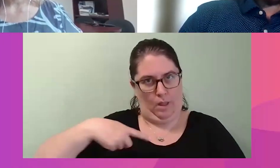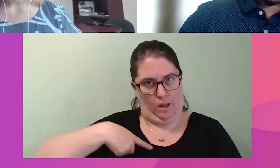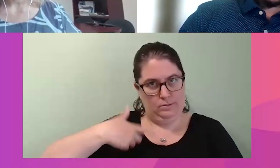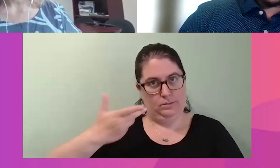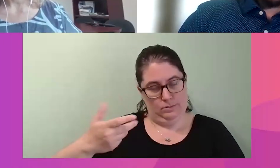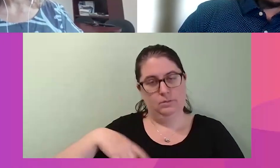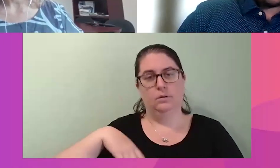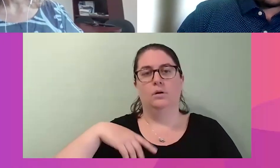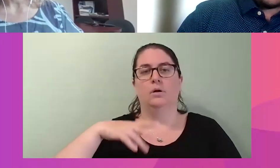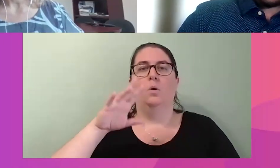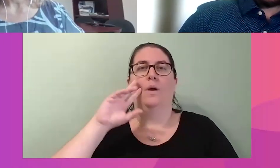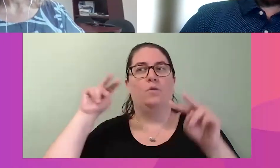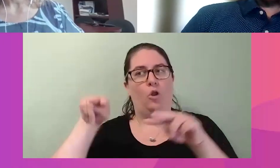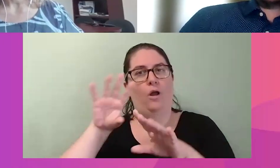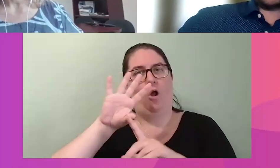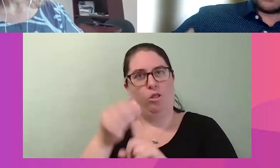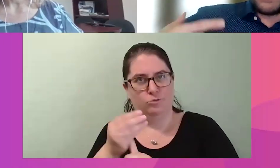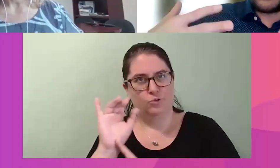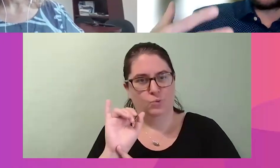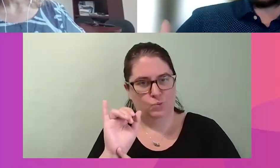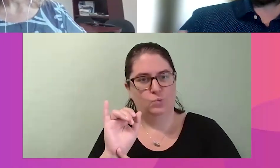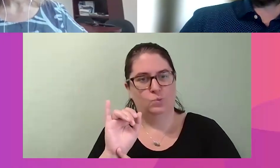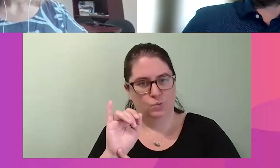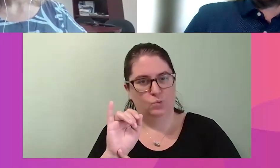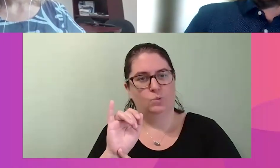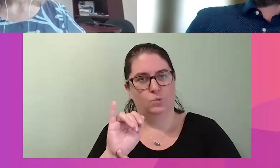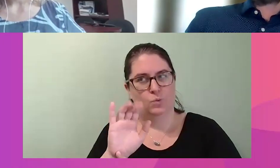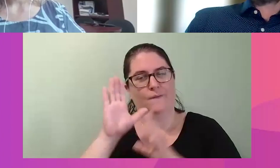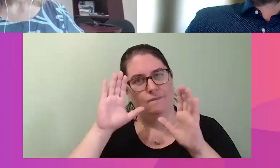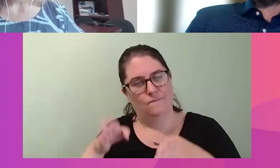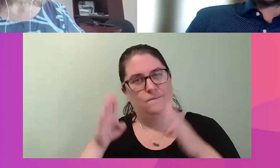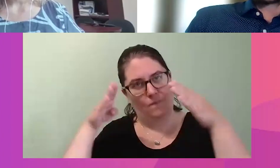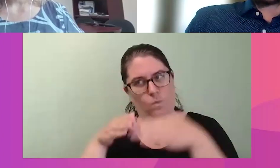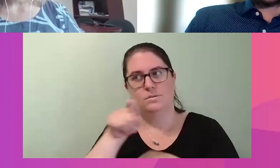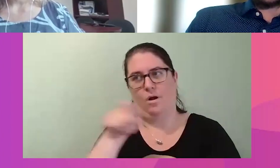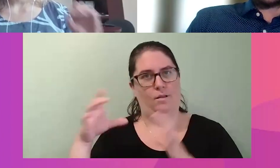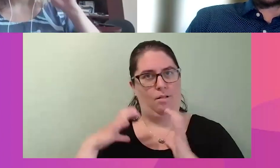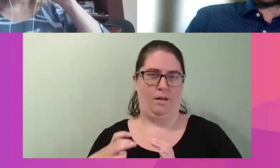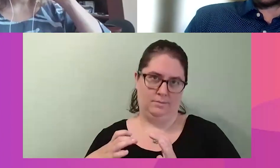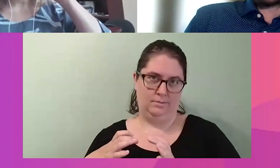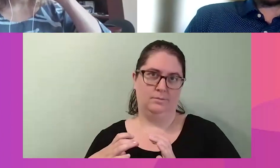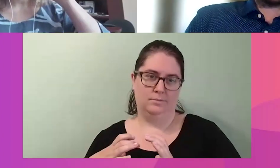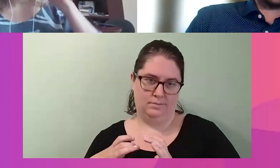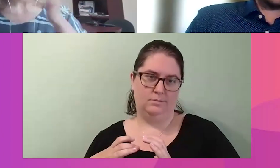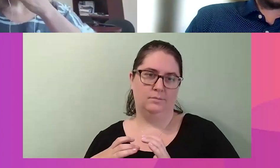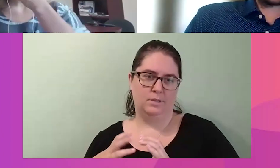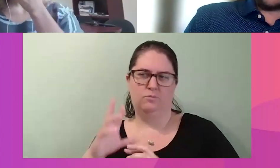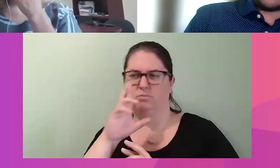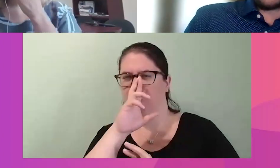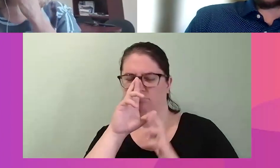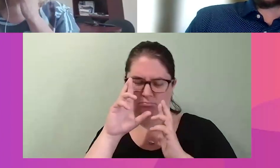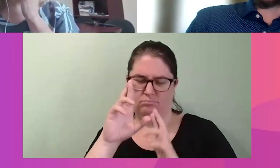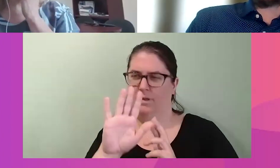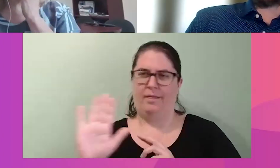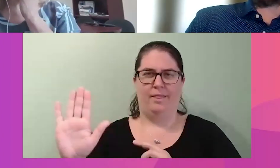We take a cultural humility perspective and taking a very client-centered approach, and we're sort of respecting